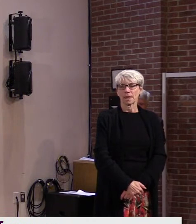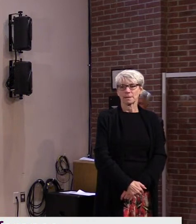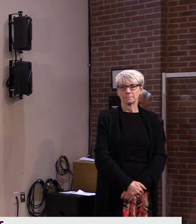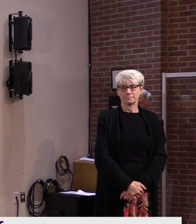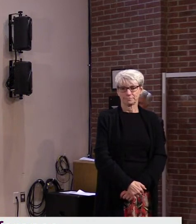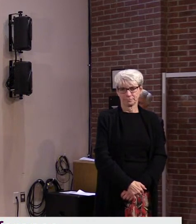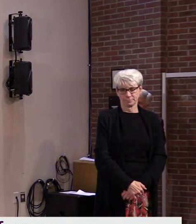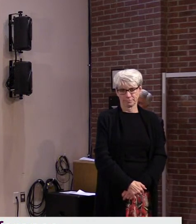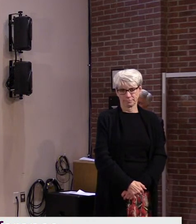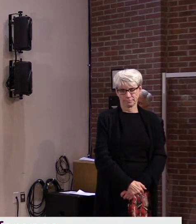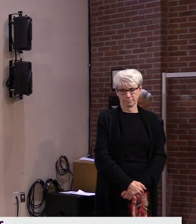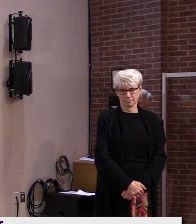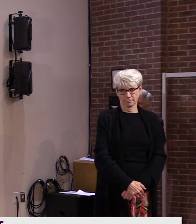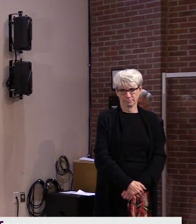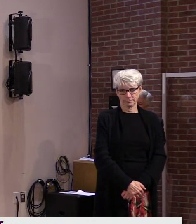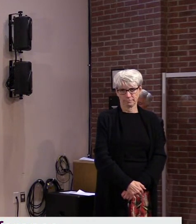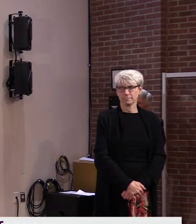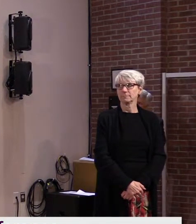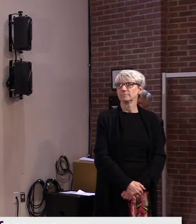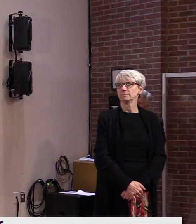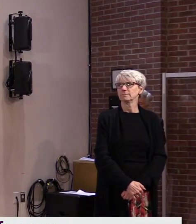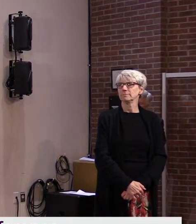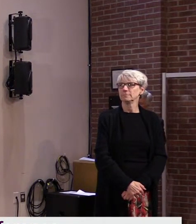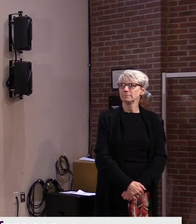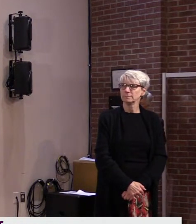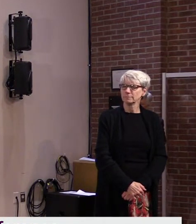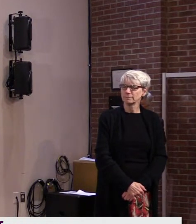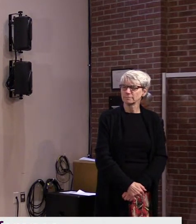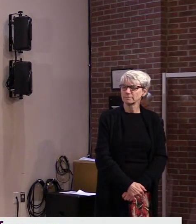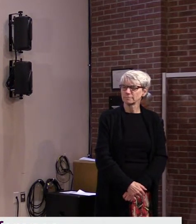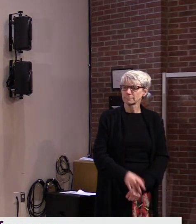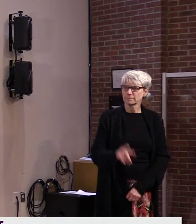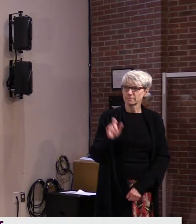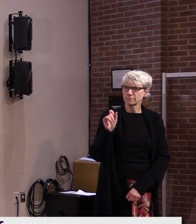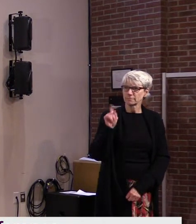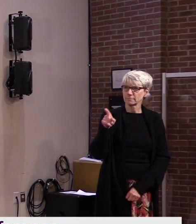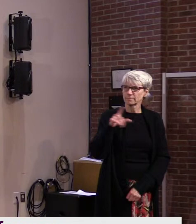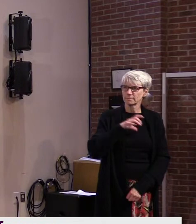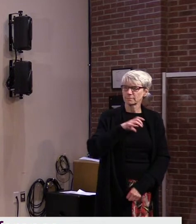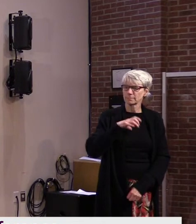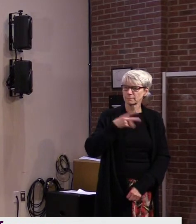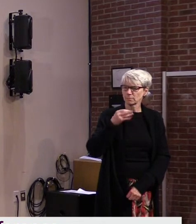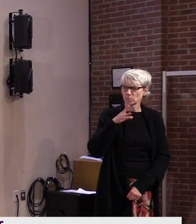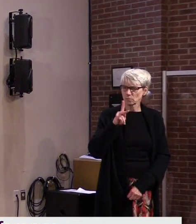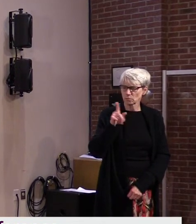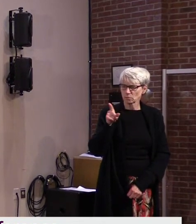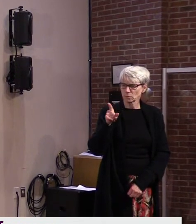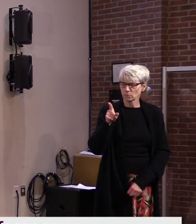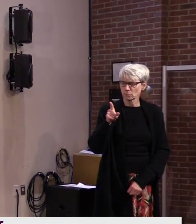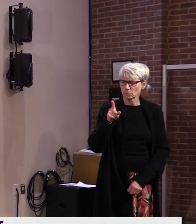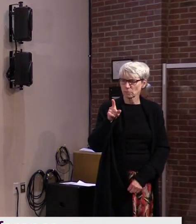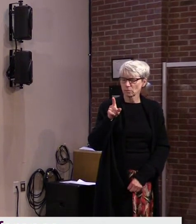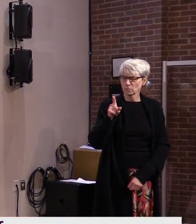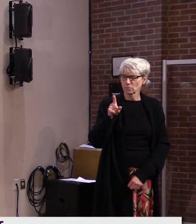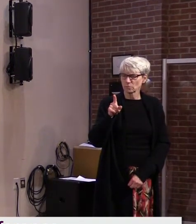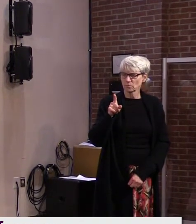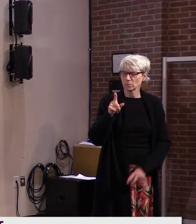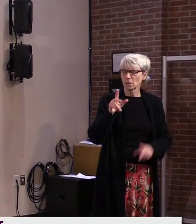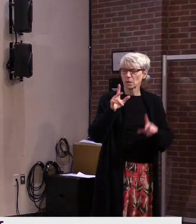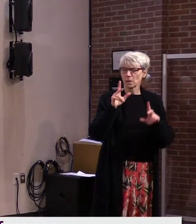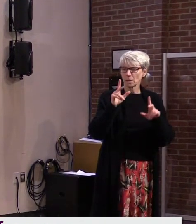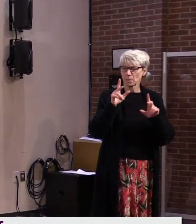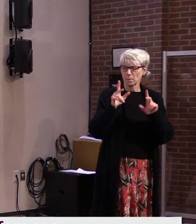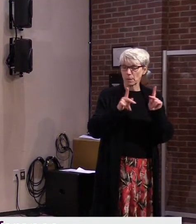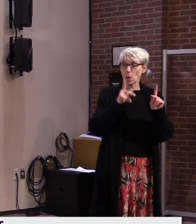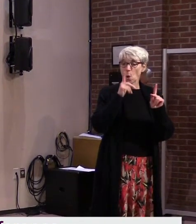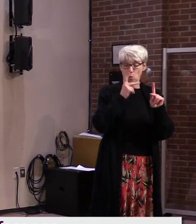Thanks, Rebecca. Commissioner Pichek gave an average for deaths due to COVID among people who are